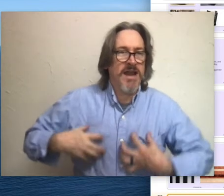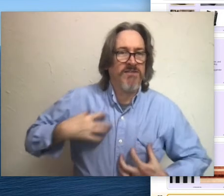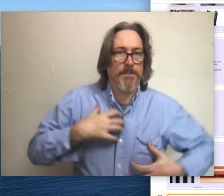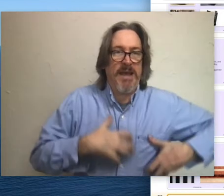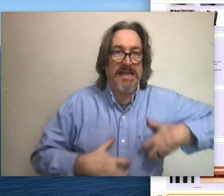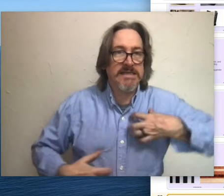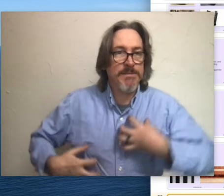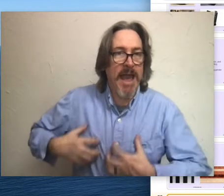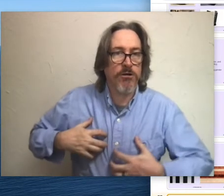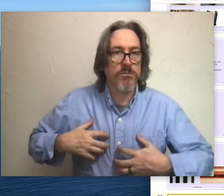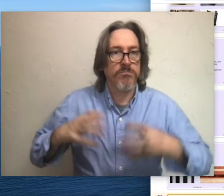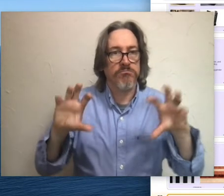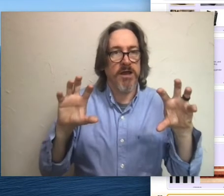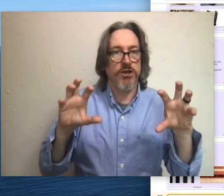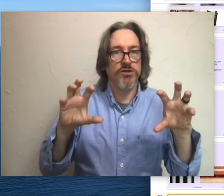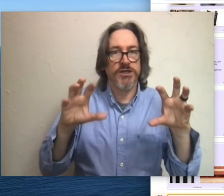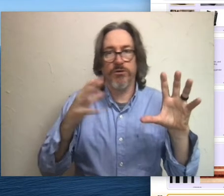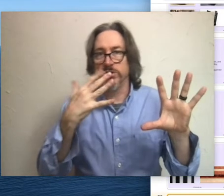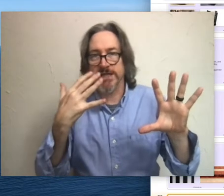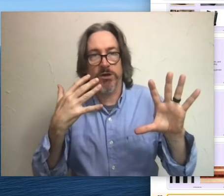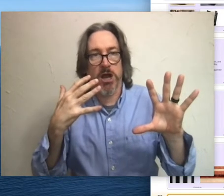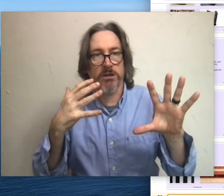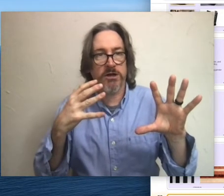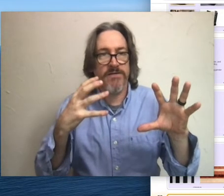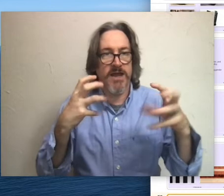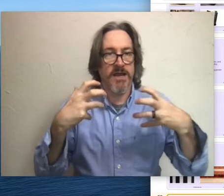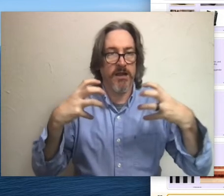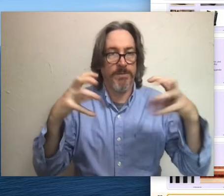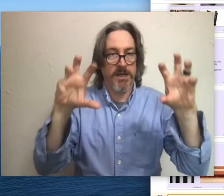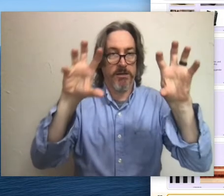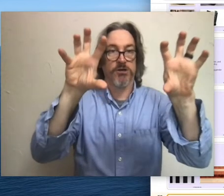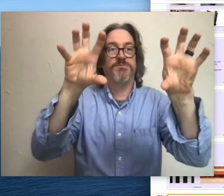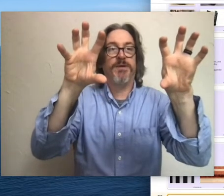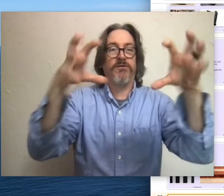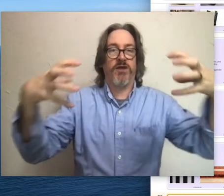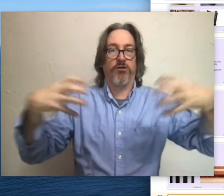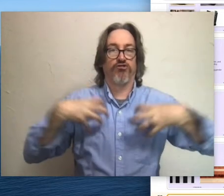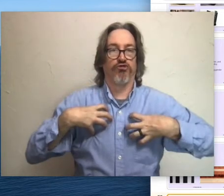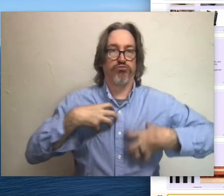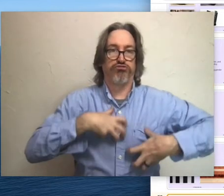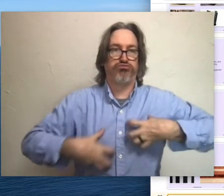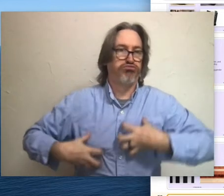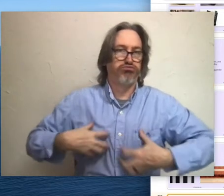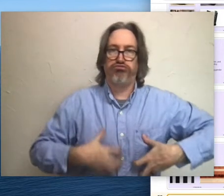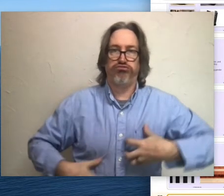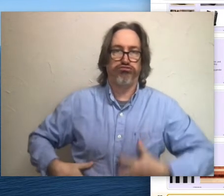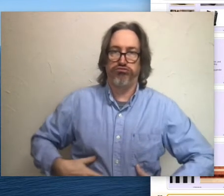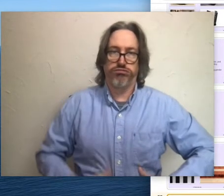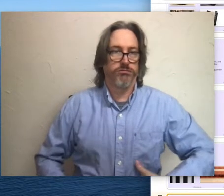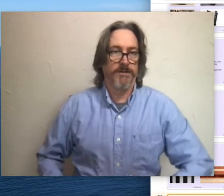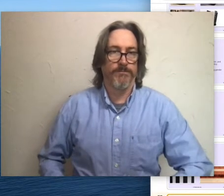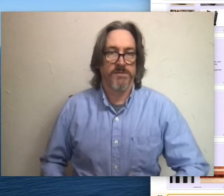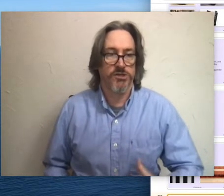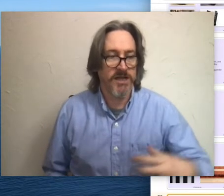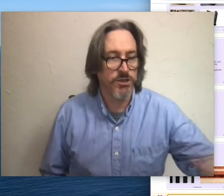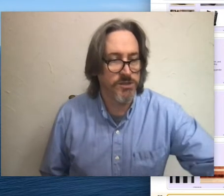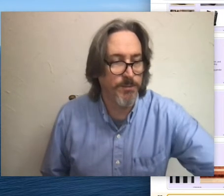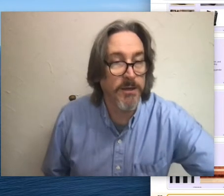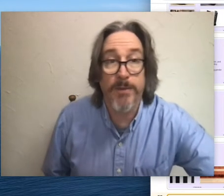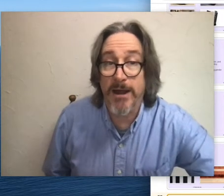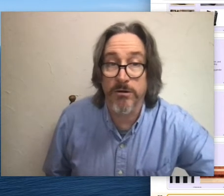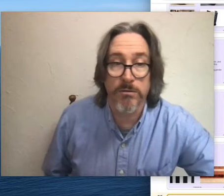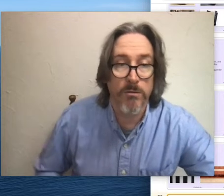You can have like a paisley pattern, and usually we'll say what color, and then it'll be here's big thing, right? So that